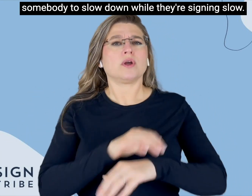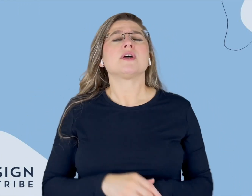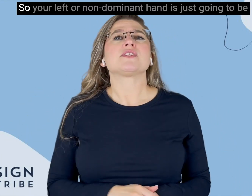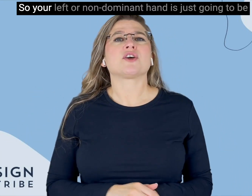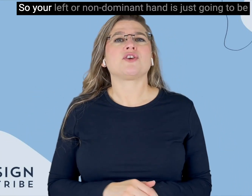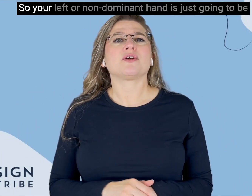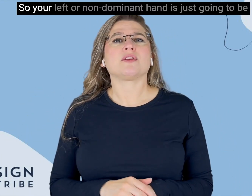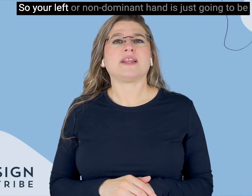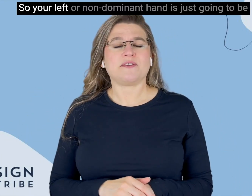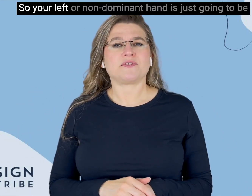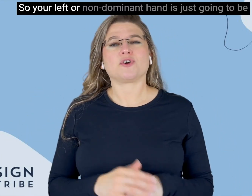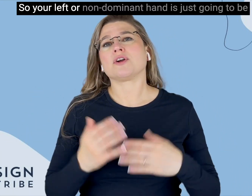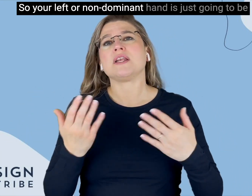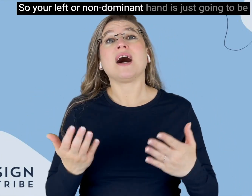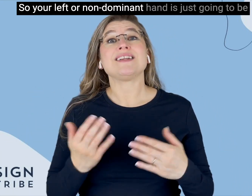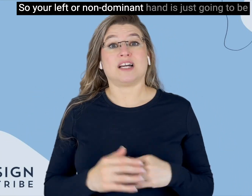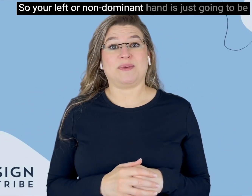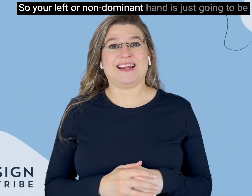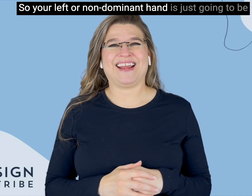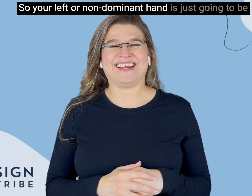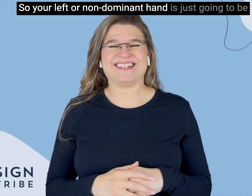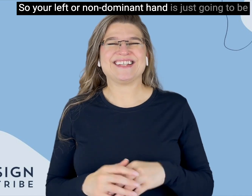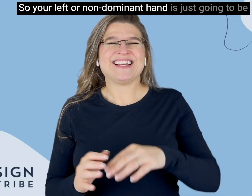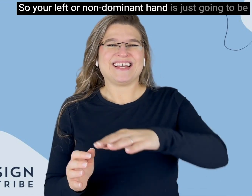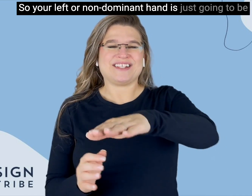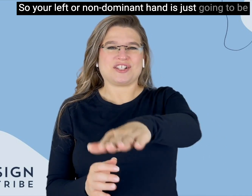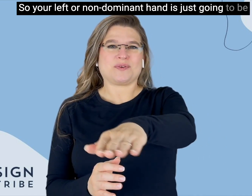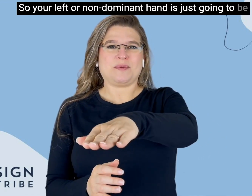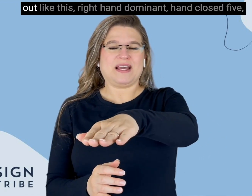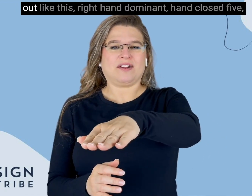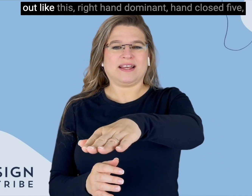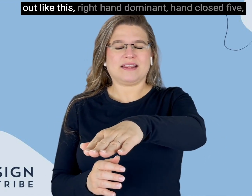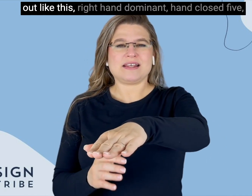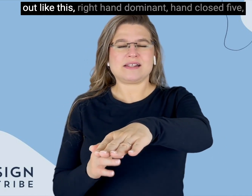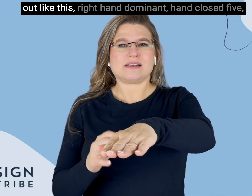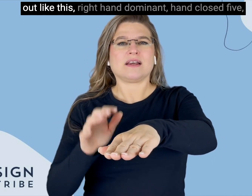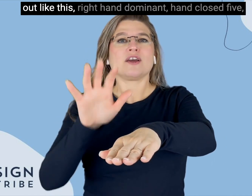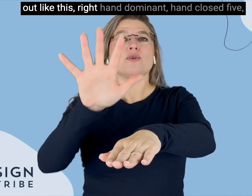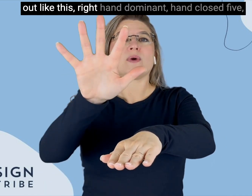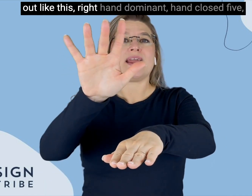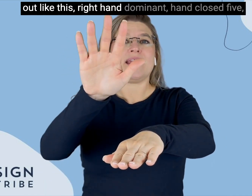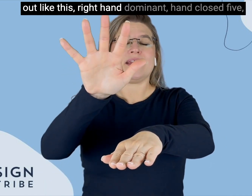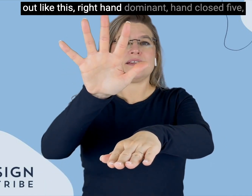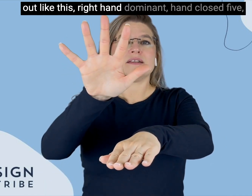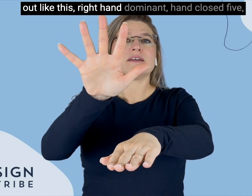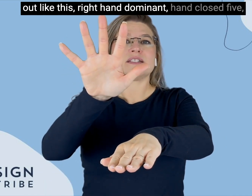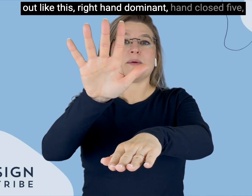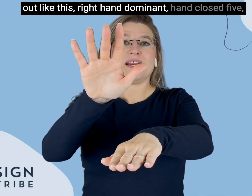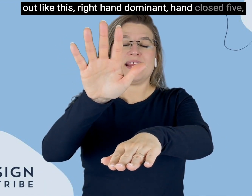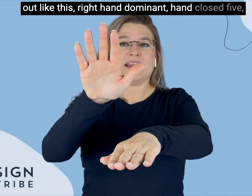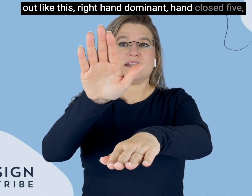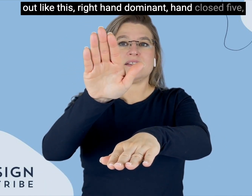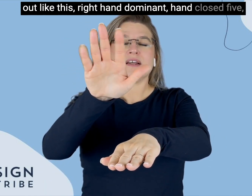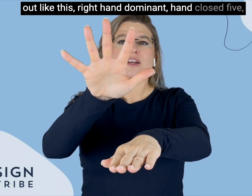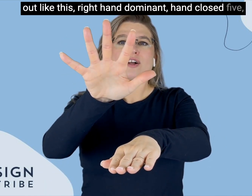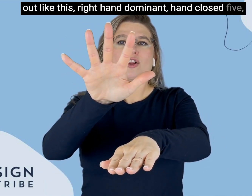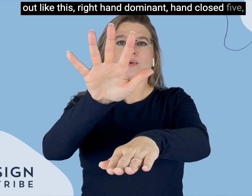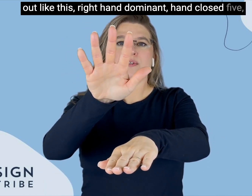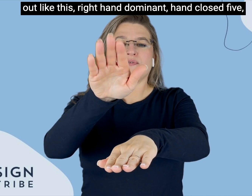So your left or non-dominant hand is just going to be out like this. Right hand, dominant hand, closed